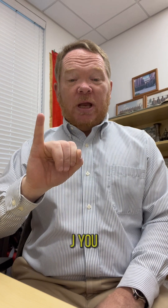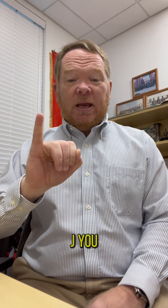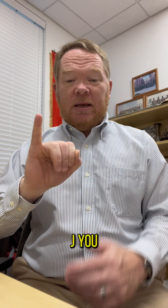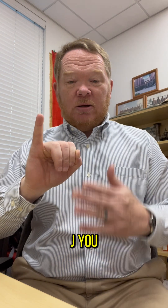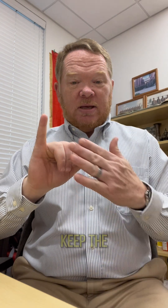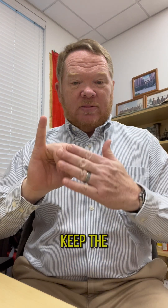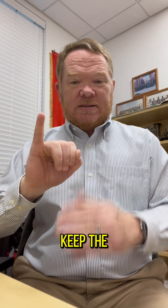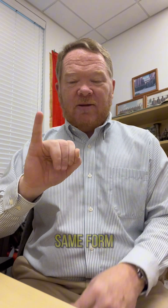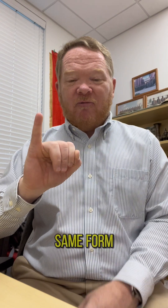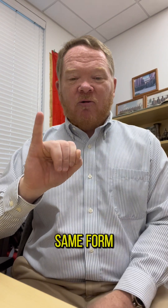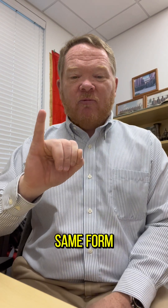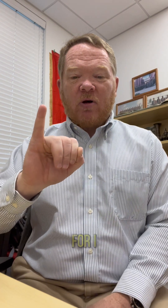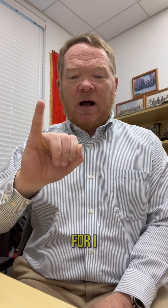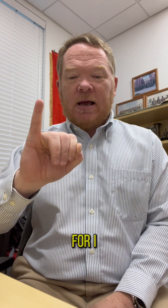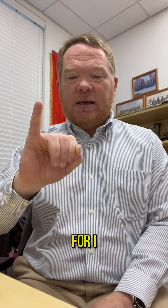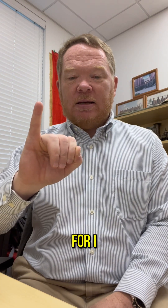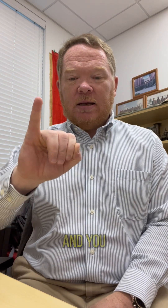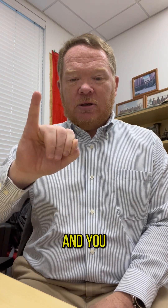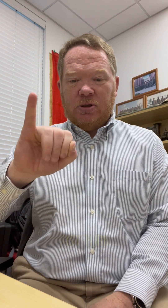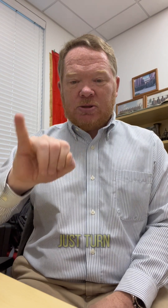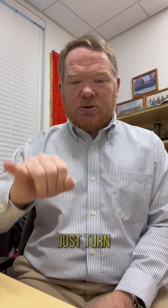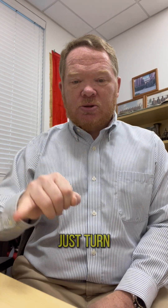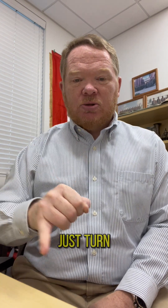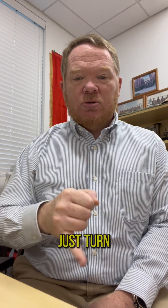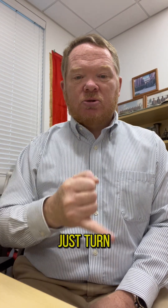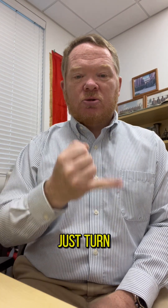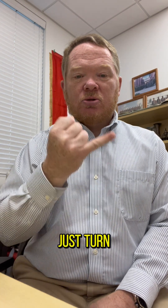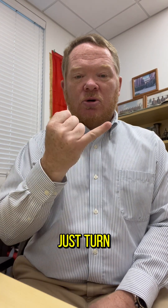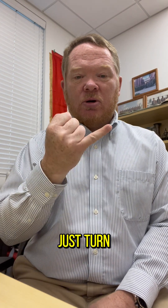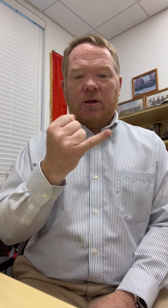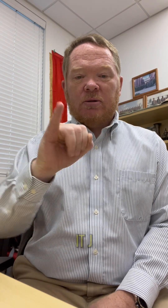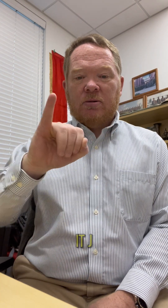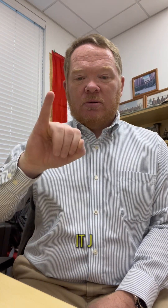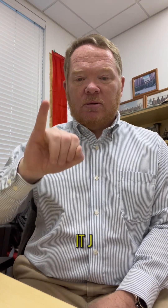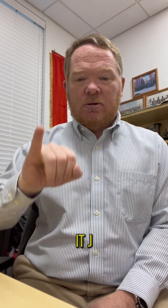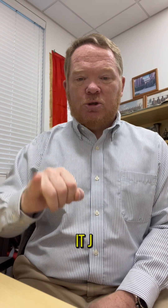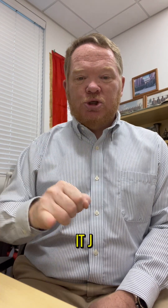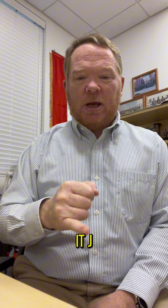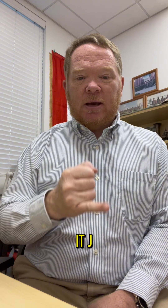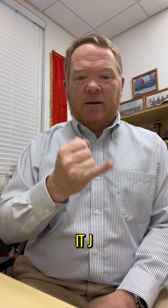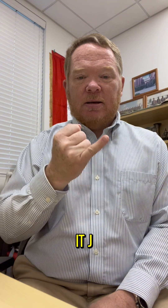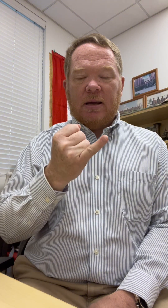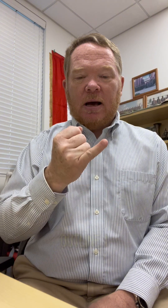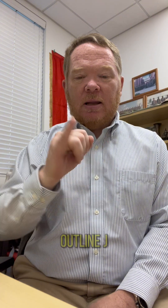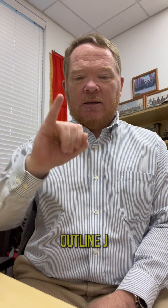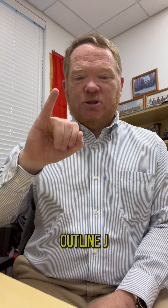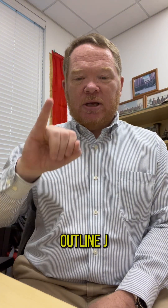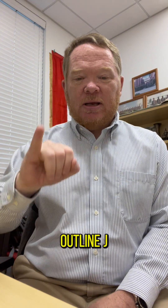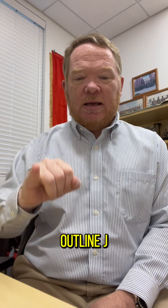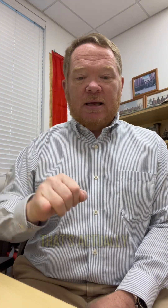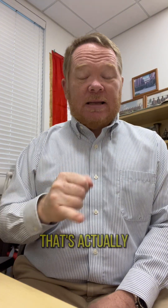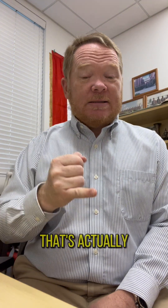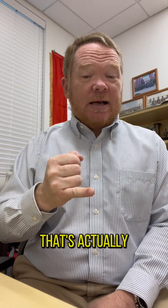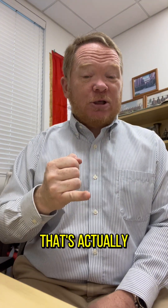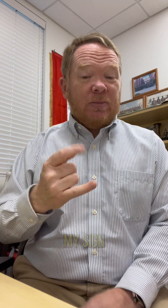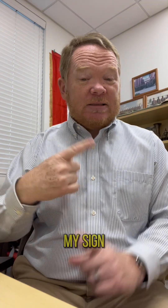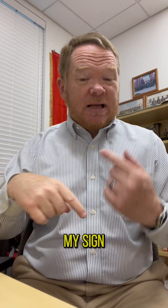J, you keep the same form for I, and you just turn it. J, outline J. That's actually my sign